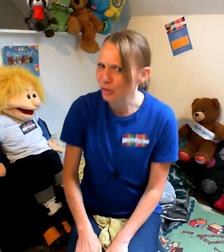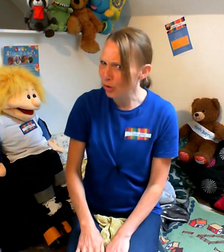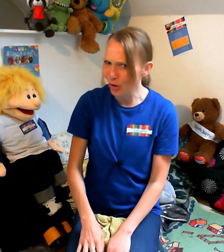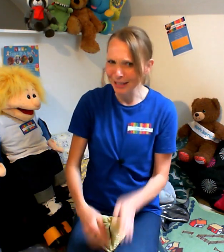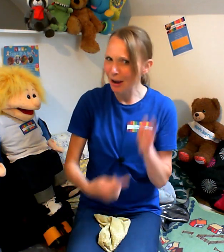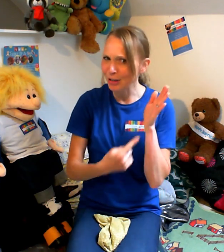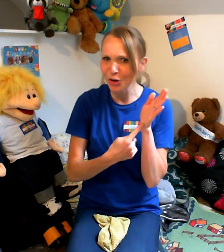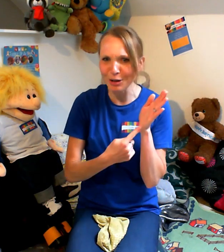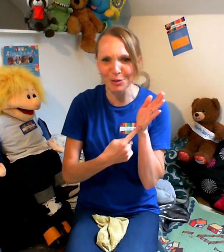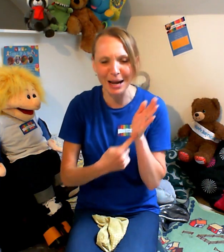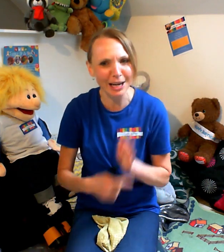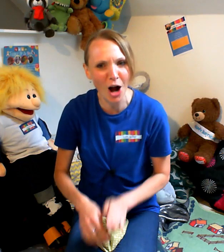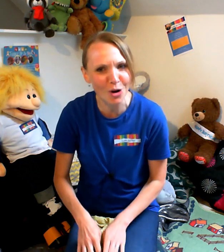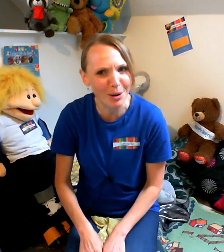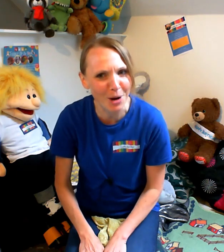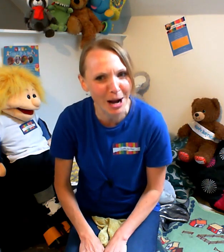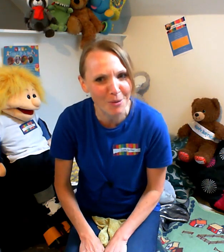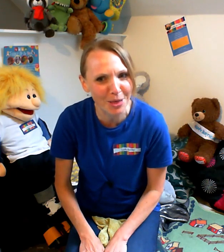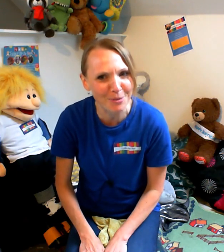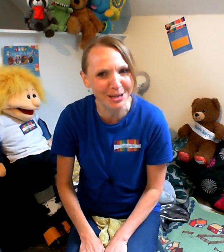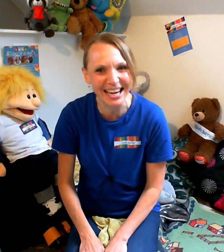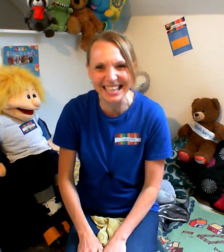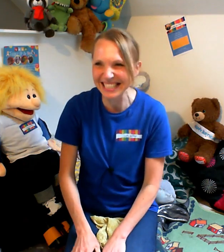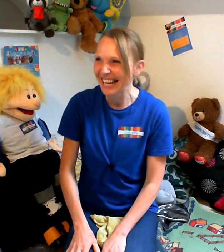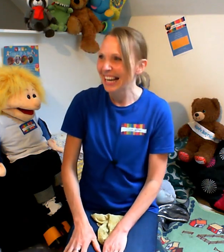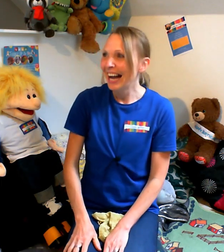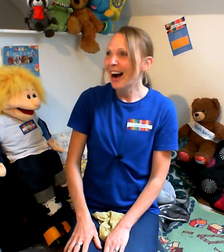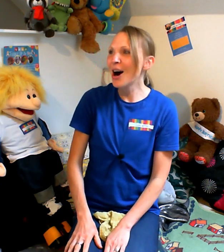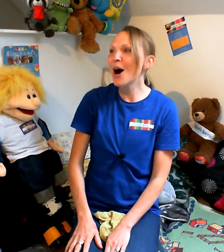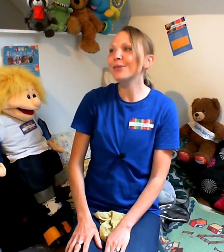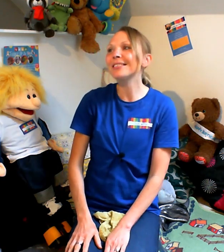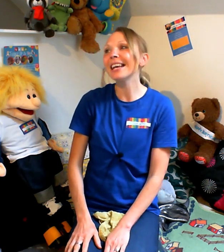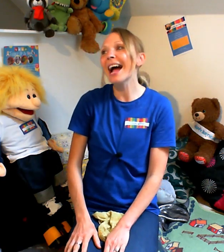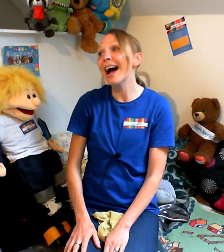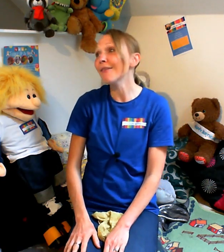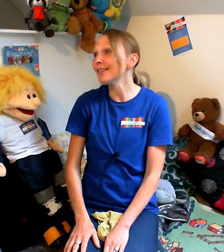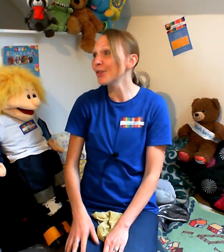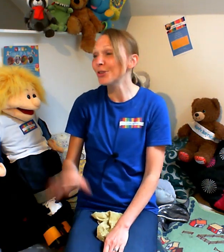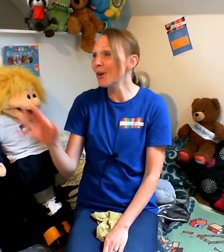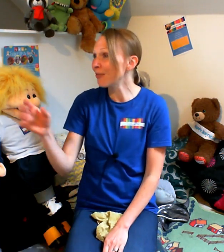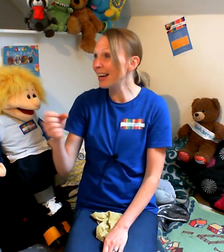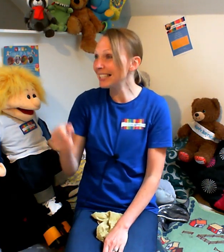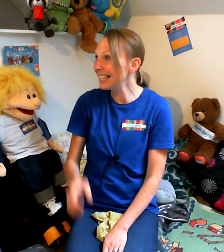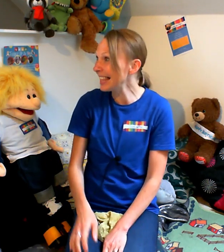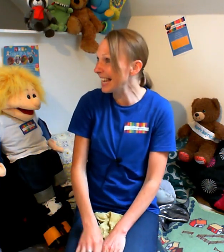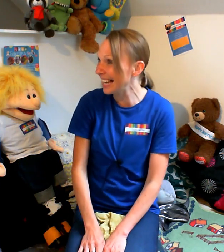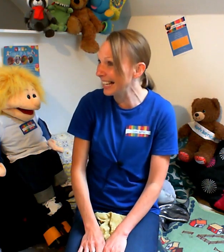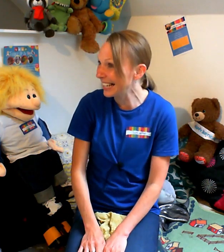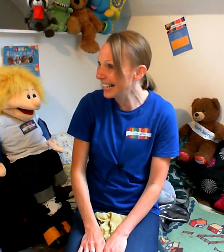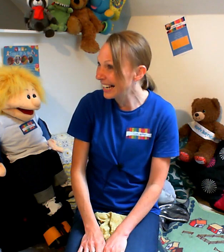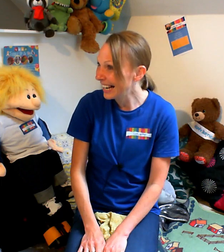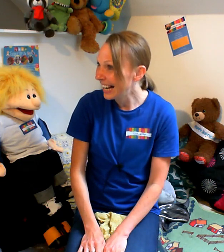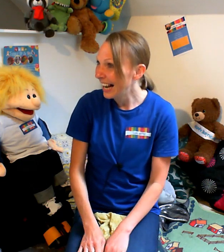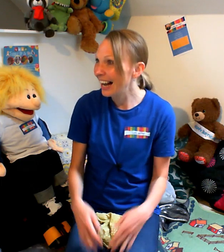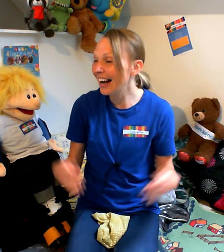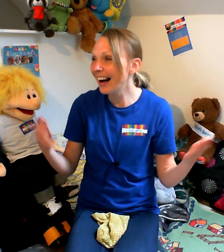toy. A toy of some kind. I can't quite work out what that one is. Oh dear, Harris, could you not find anything? Oh